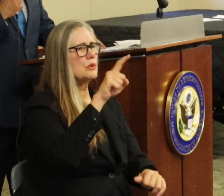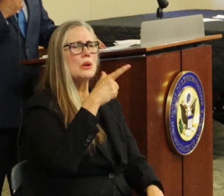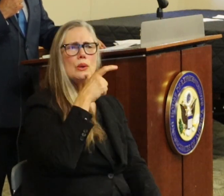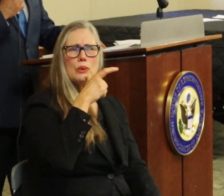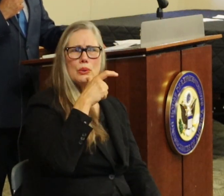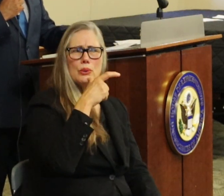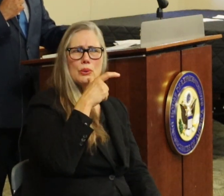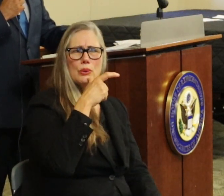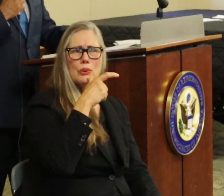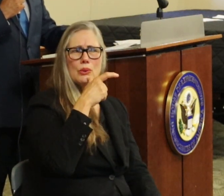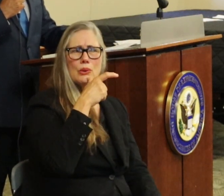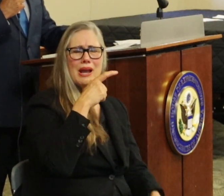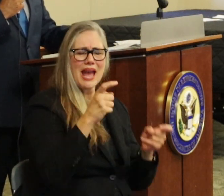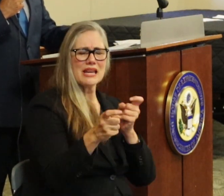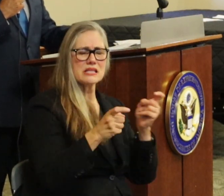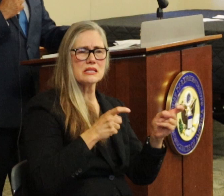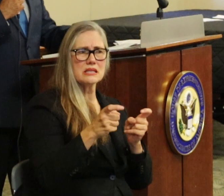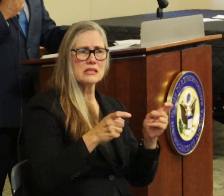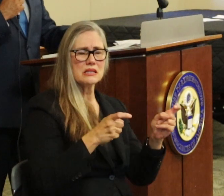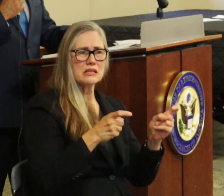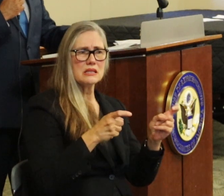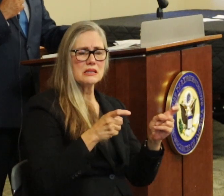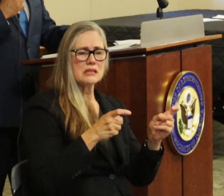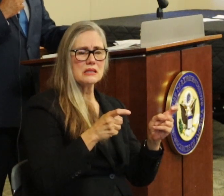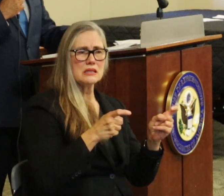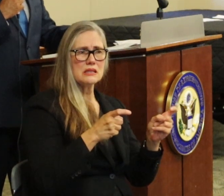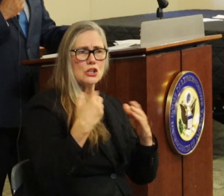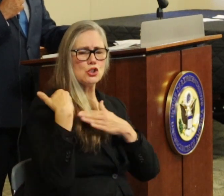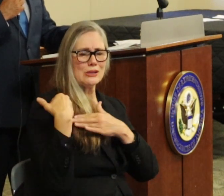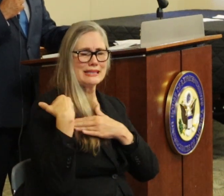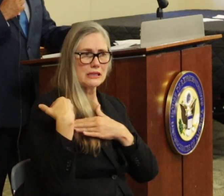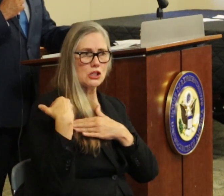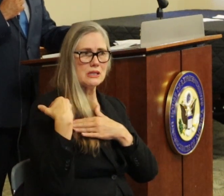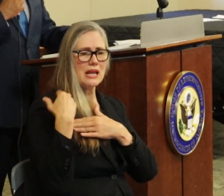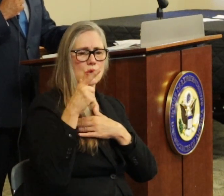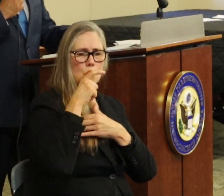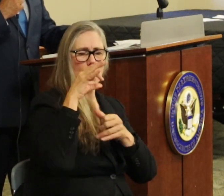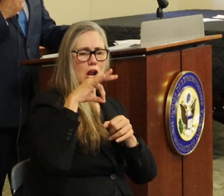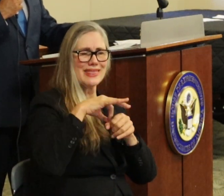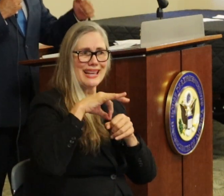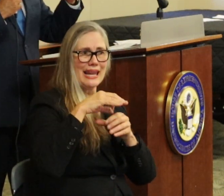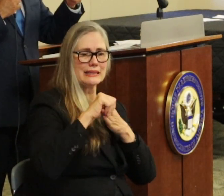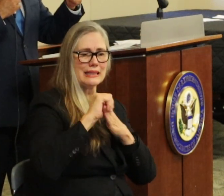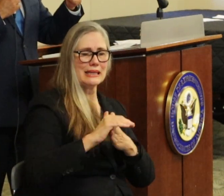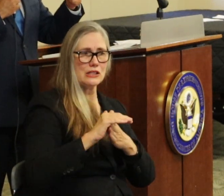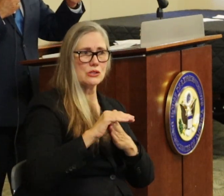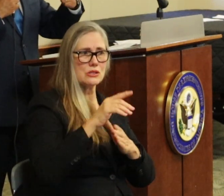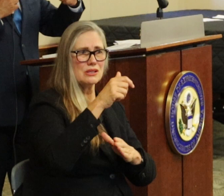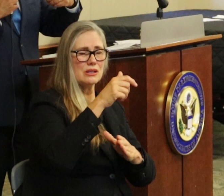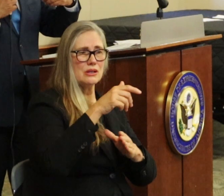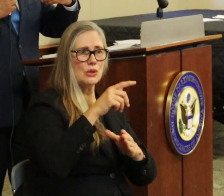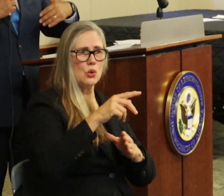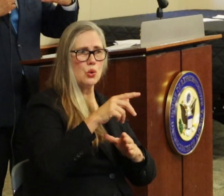Who has jurisdiction and are the elected leaders over those specific bodies? So that's the number one question